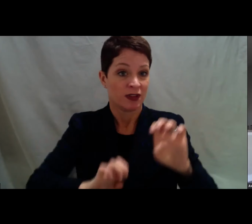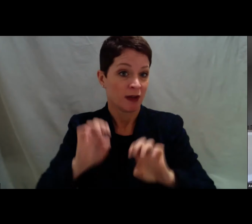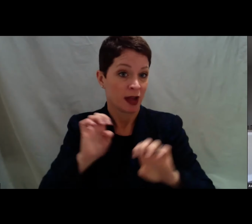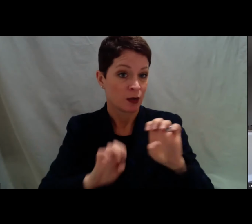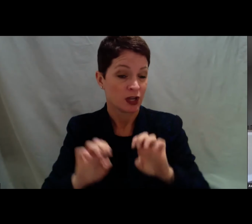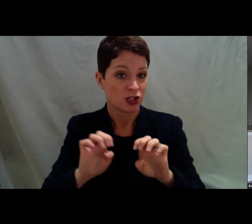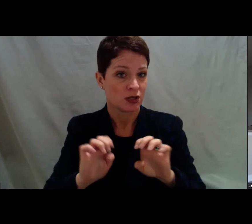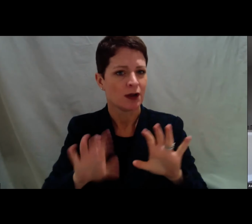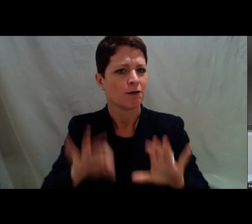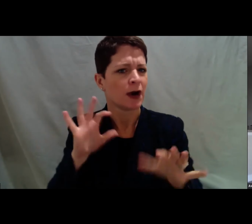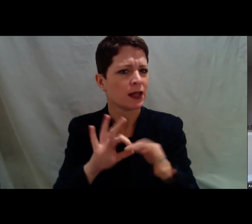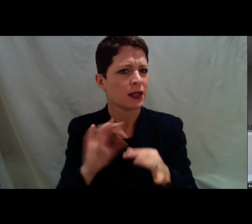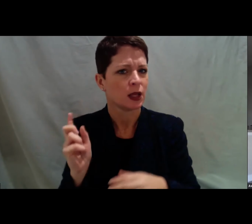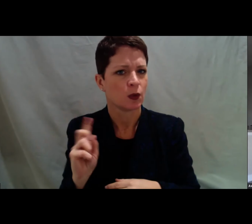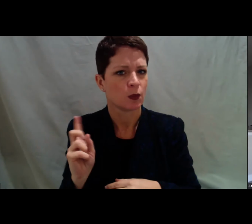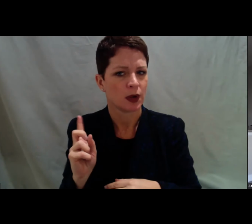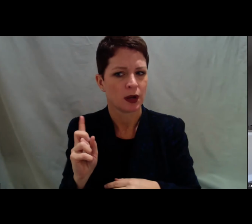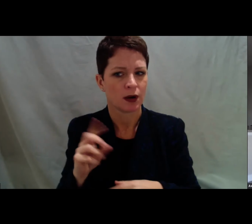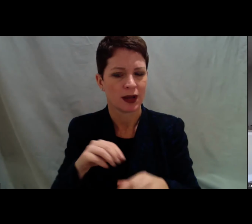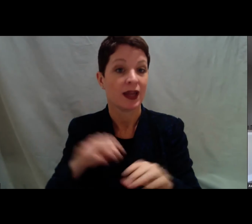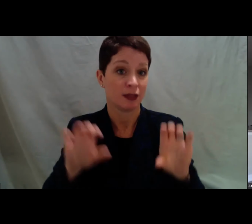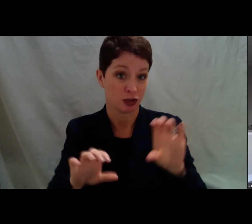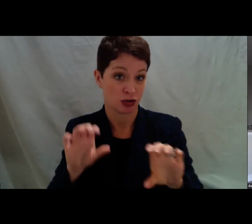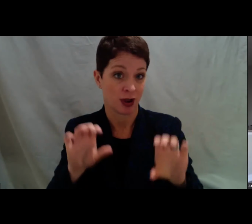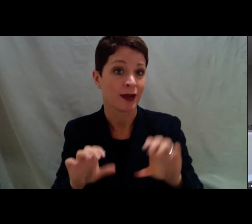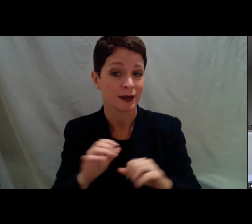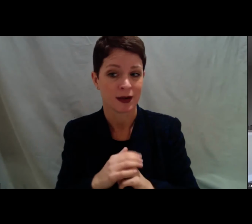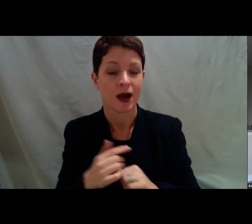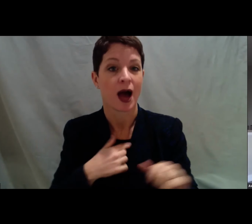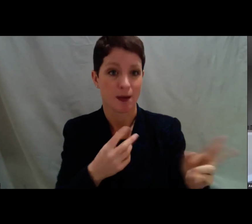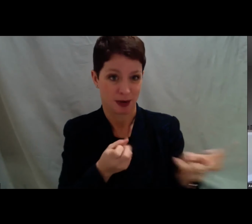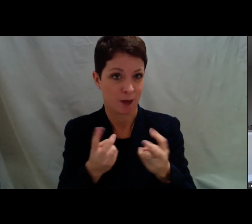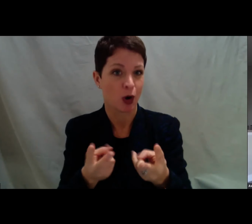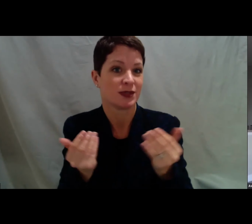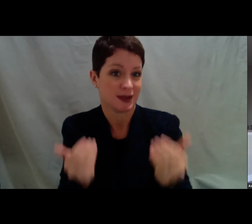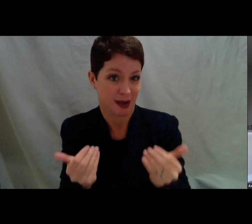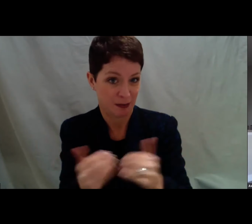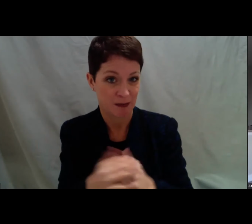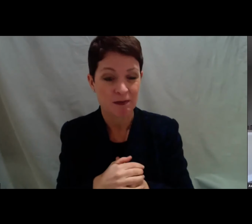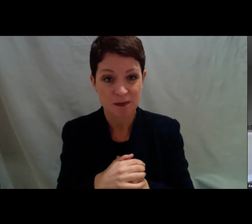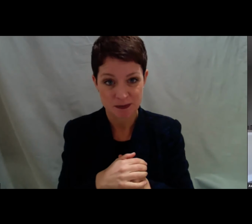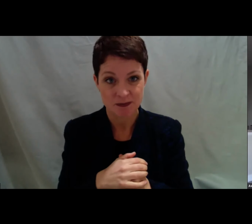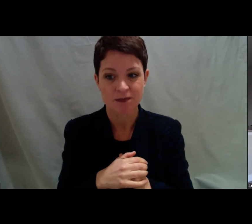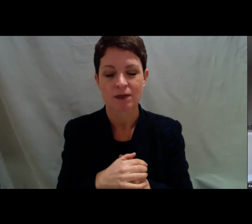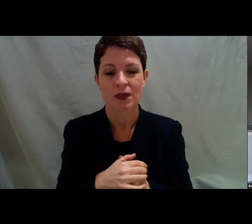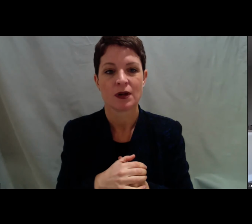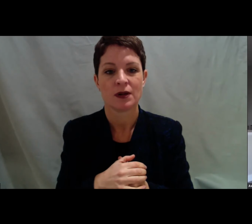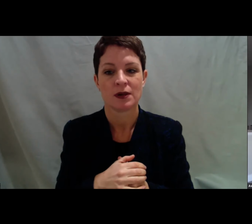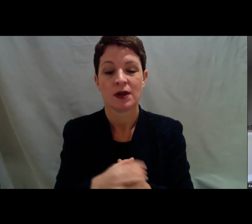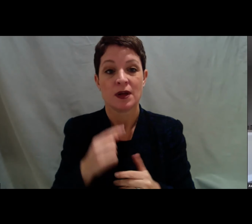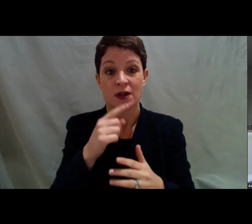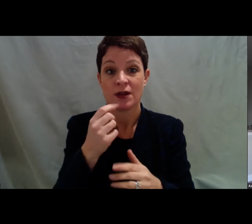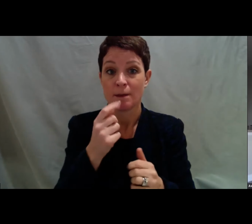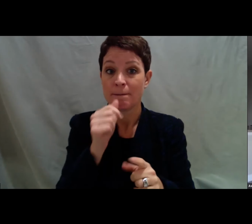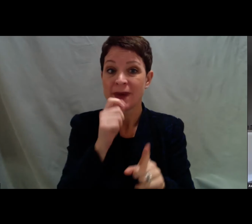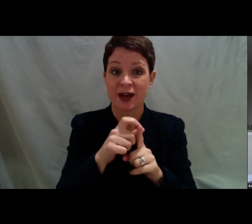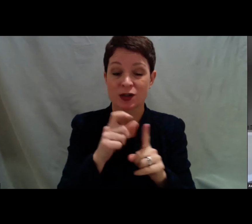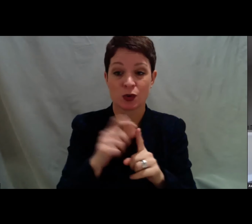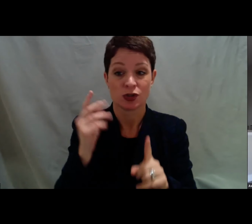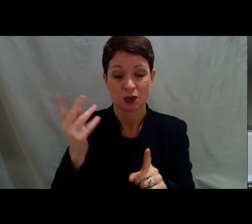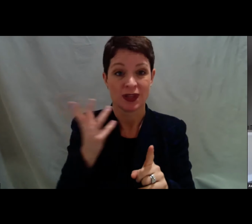form in the chat. I'm gonna post that now. These passwords will let us know how long